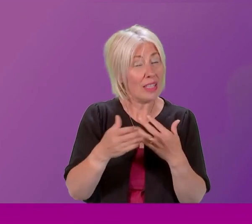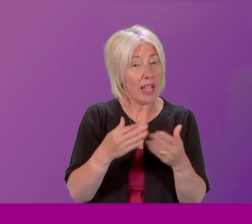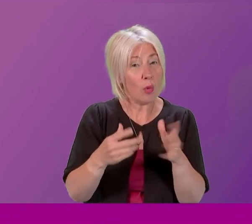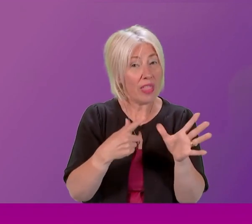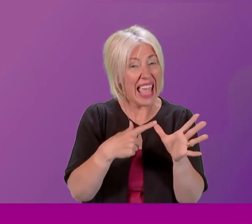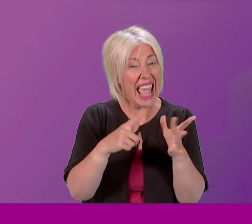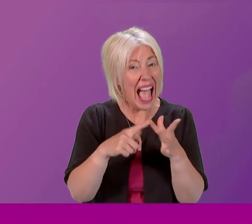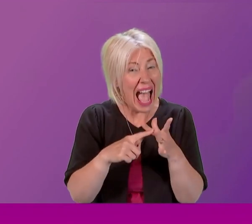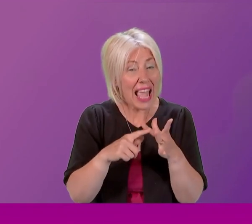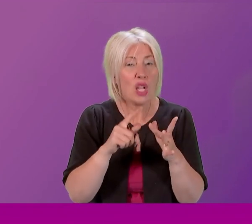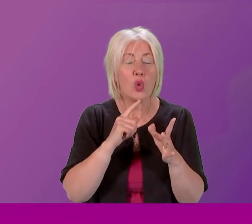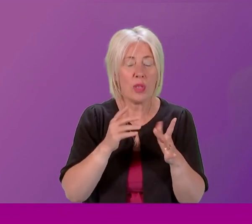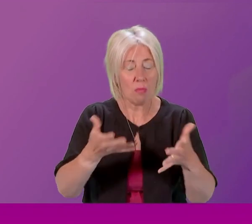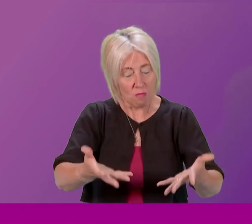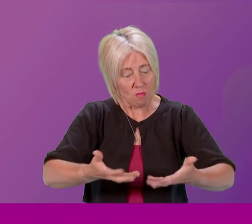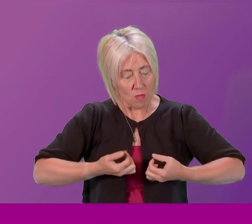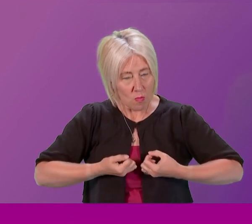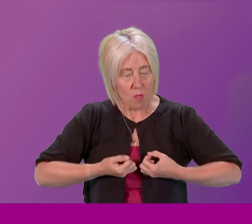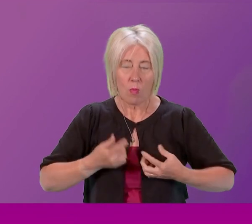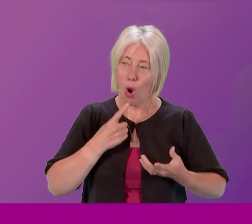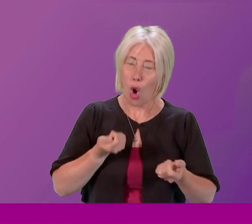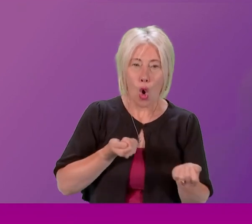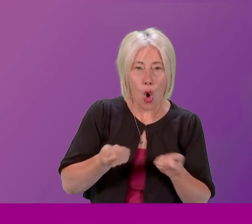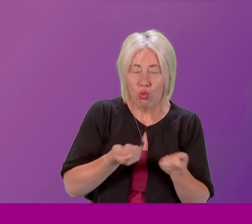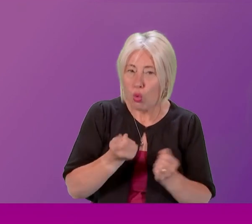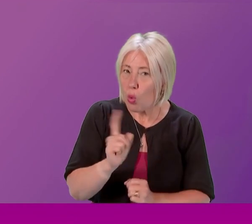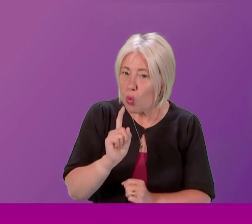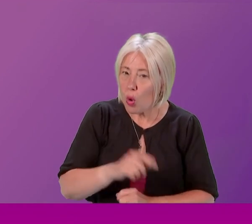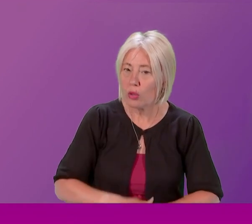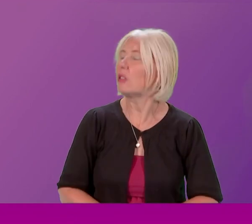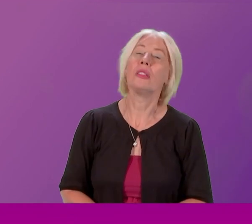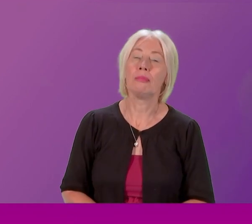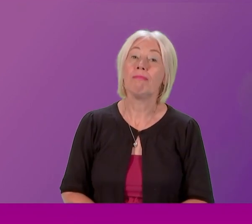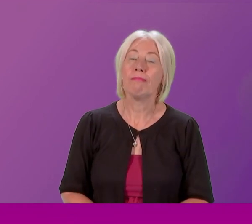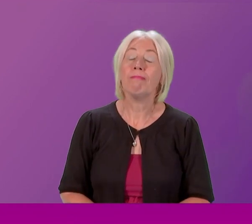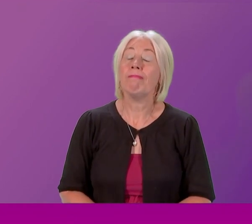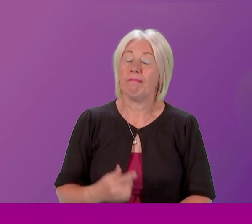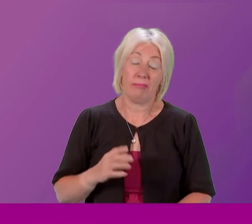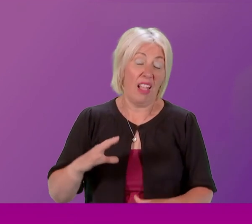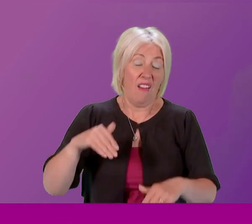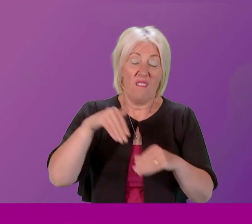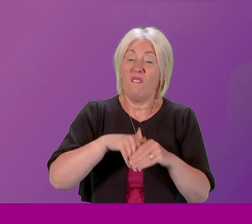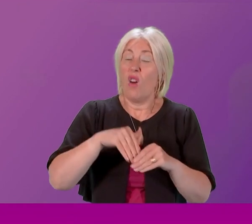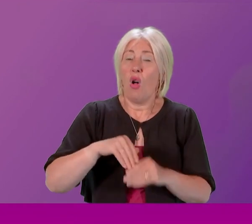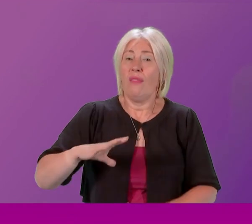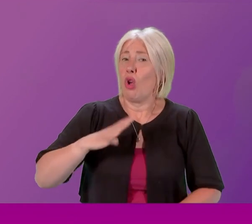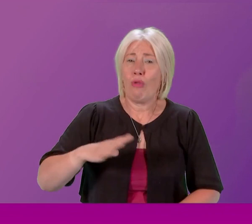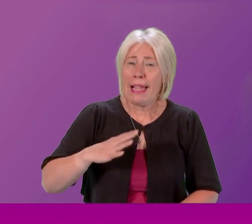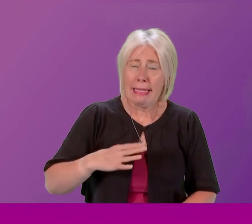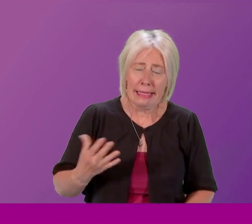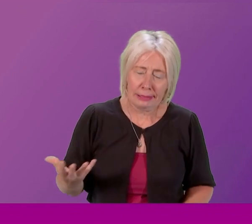Do we embrace it? Do we try to control it? Well, we're kind of involved with it already, you know. I